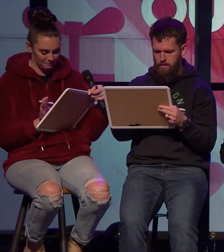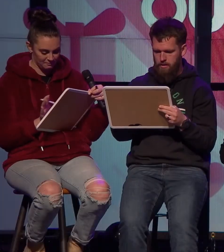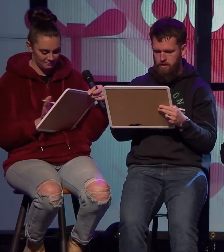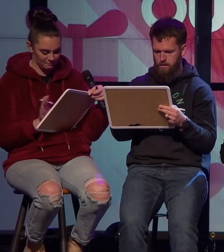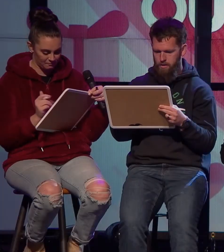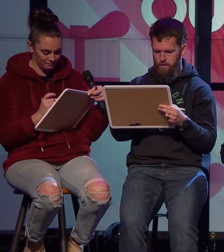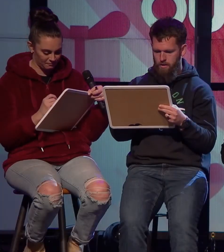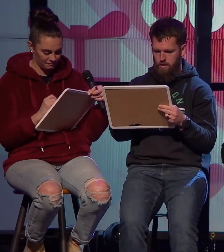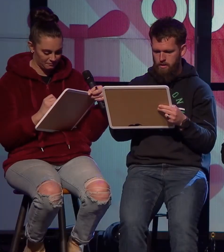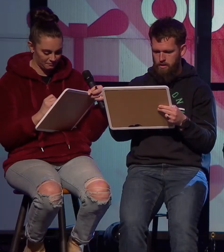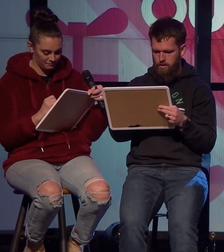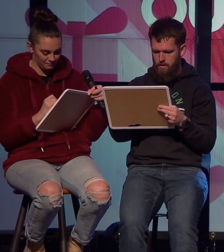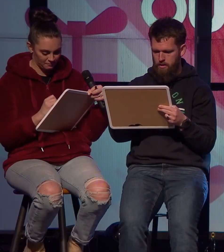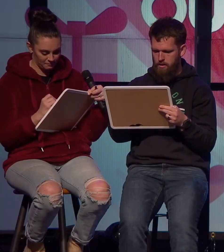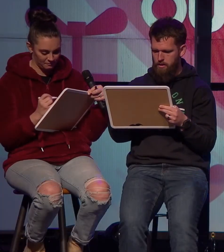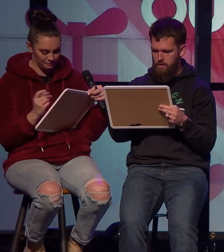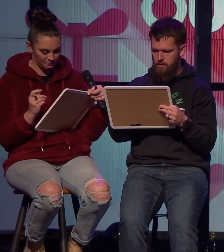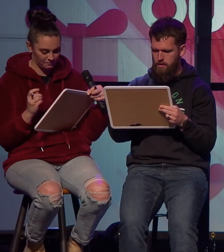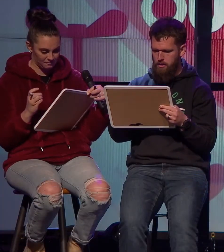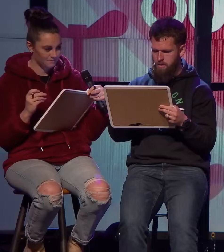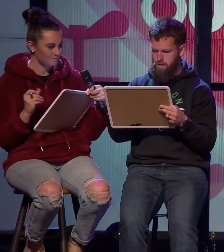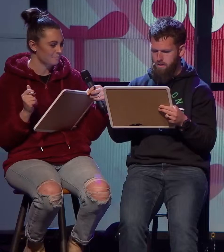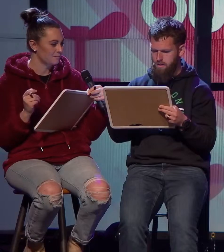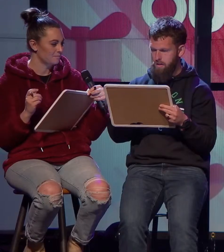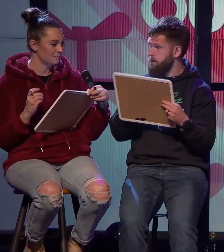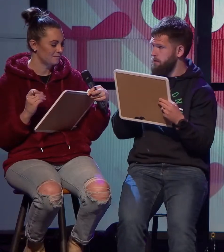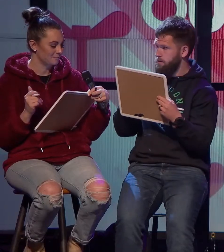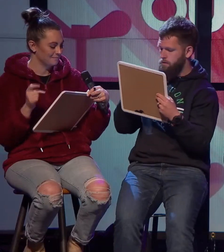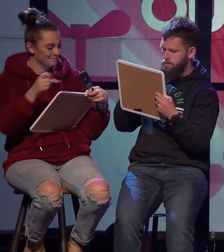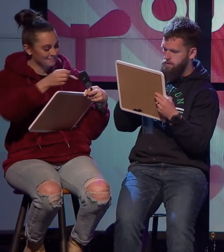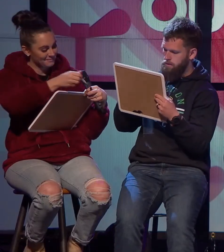What is your partner's biggest pet peeve?